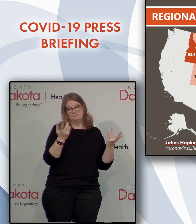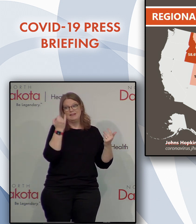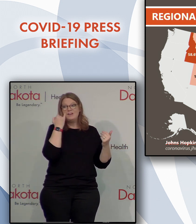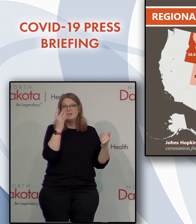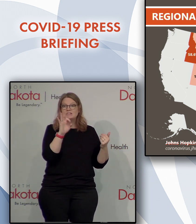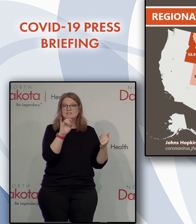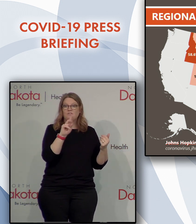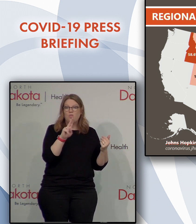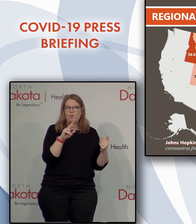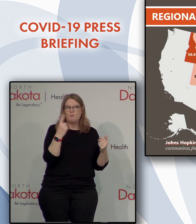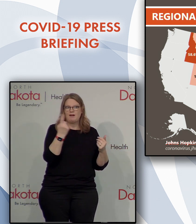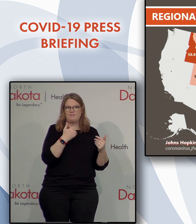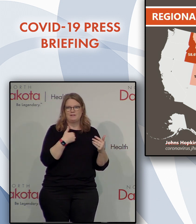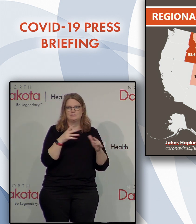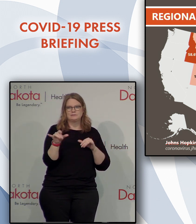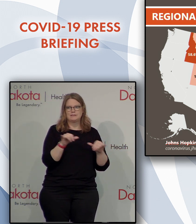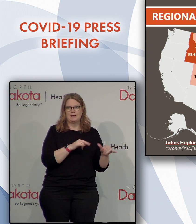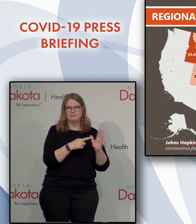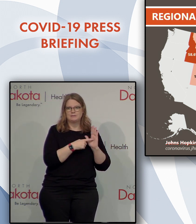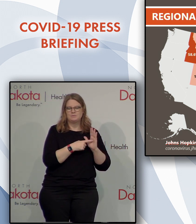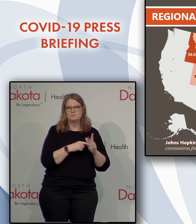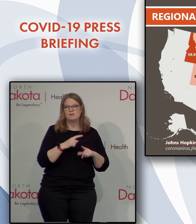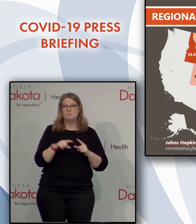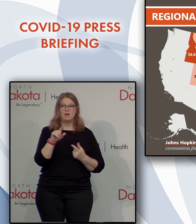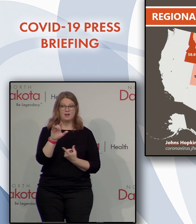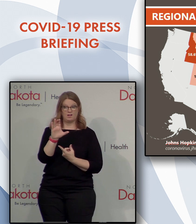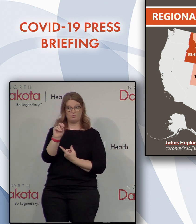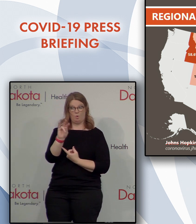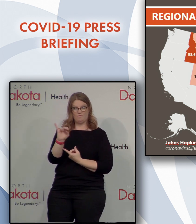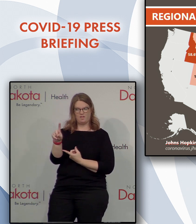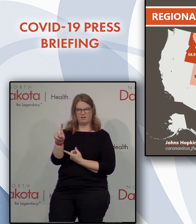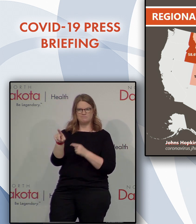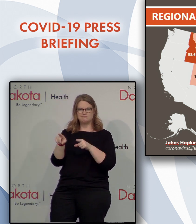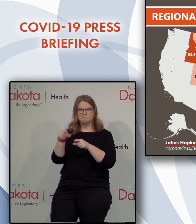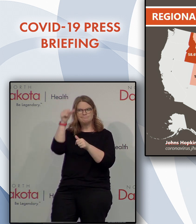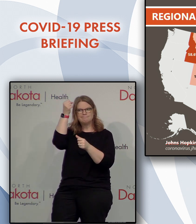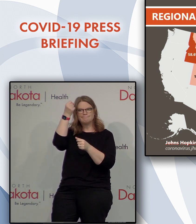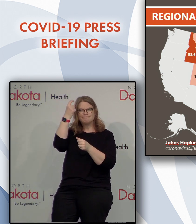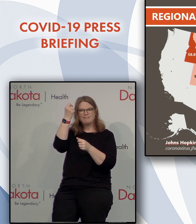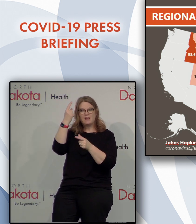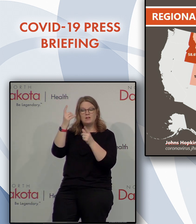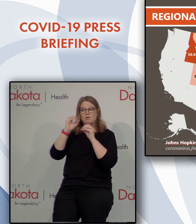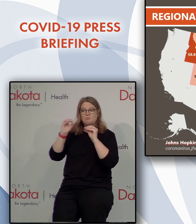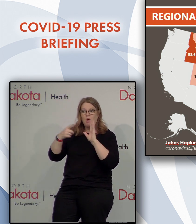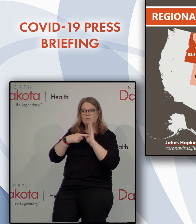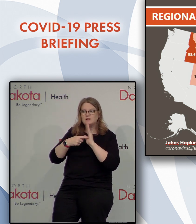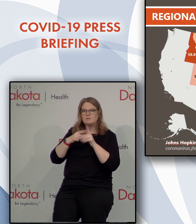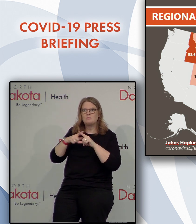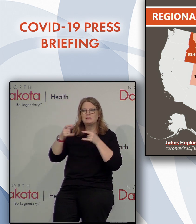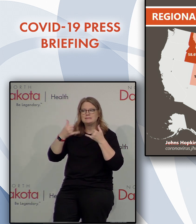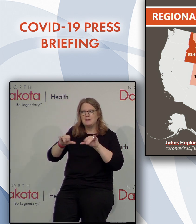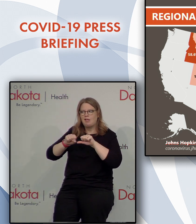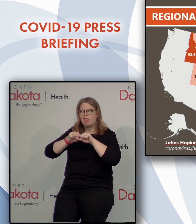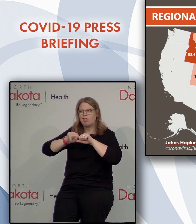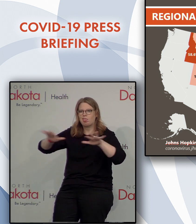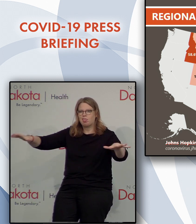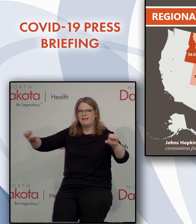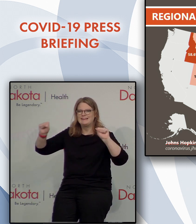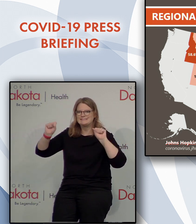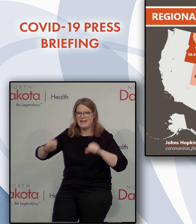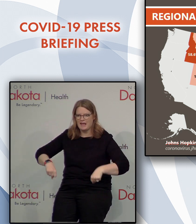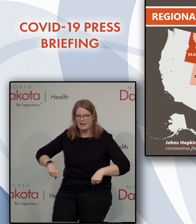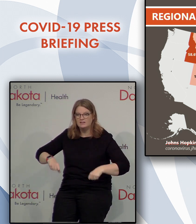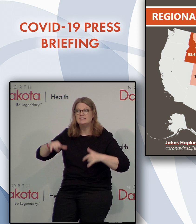got symptoms. But with COVID, where spreaders can have no symptoms, it's important to do broader testing because you have to break the chain of the